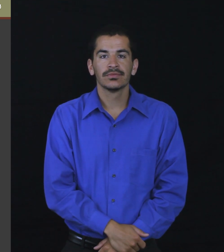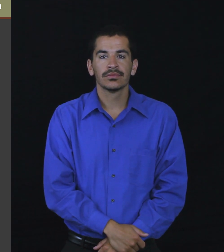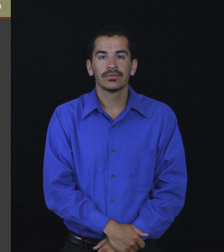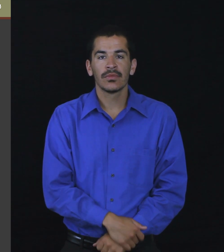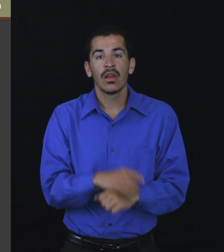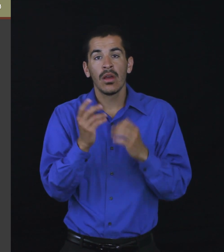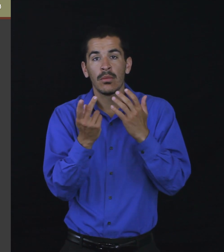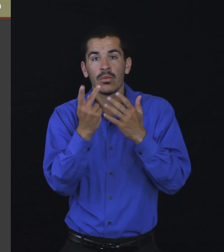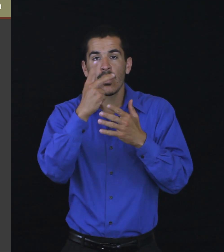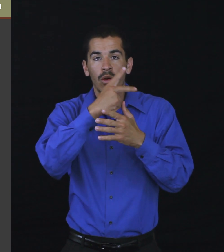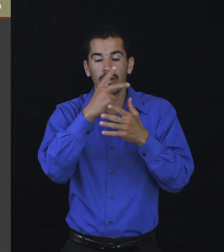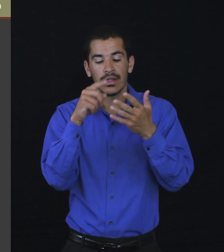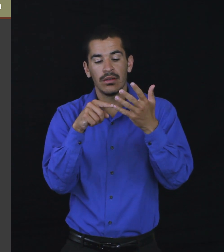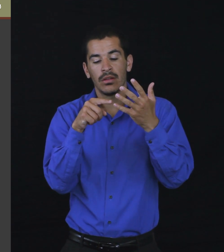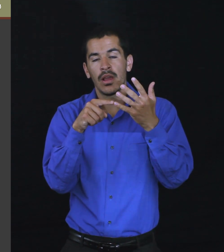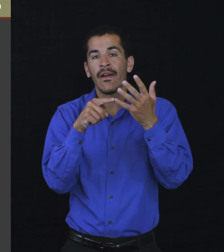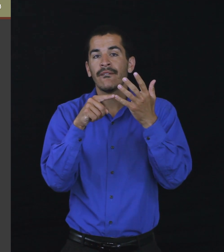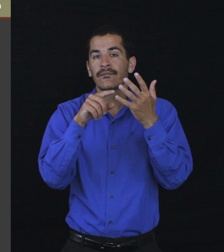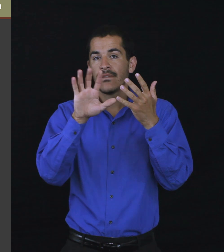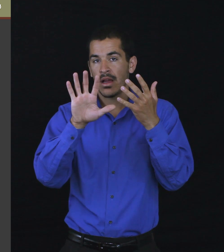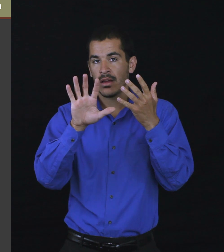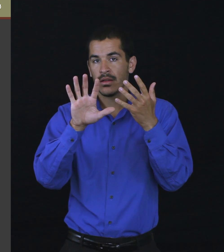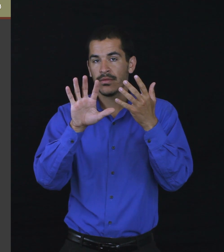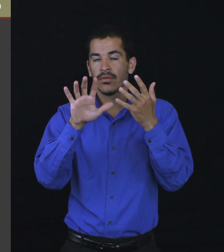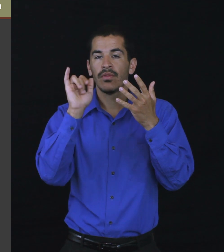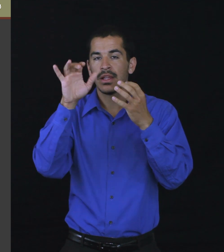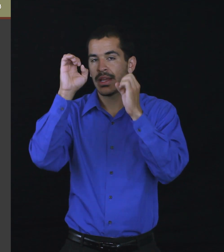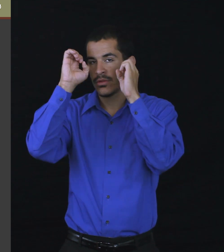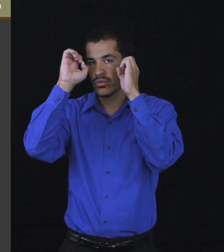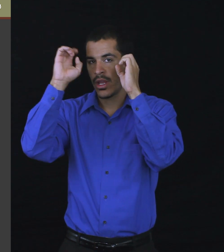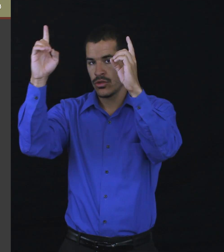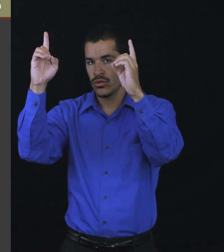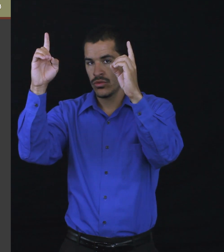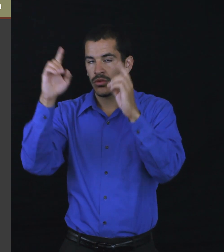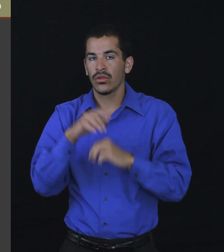Priority 5, educational.